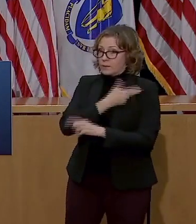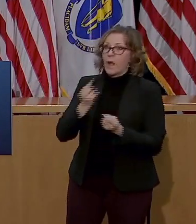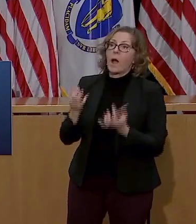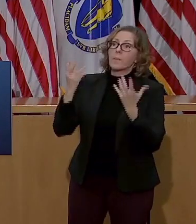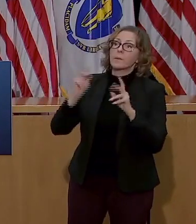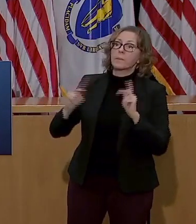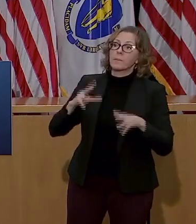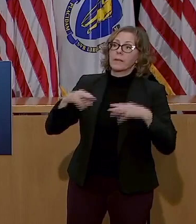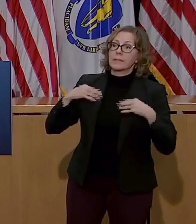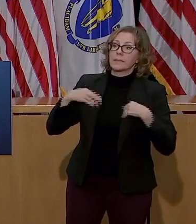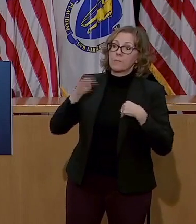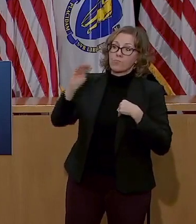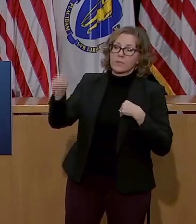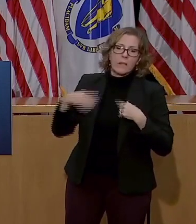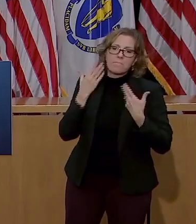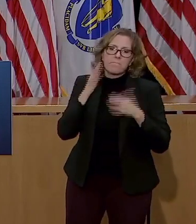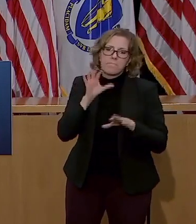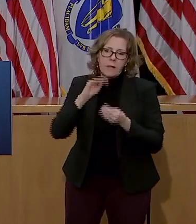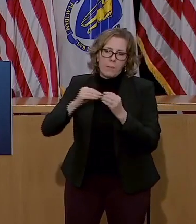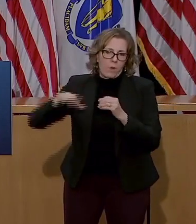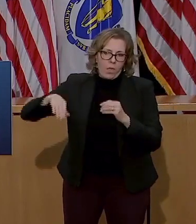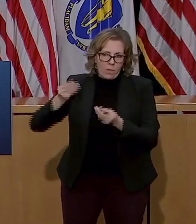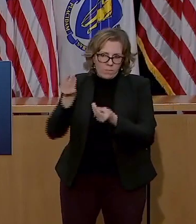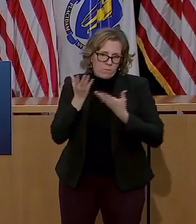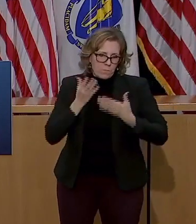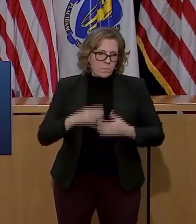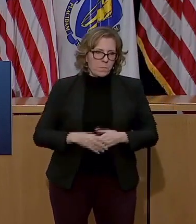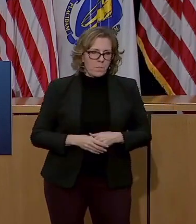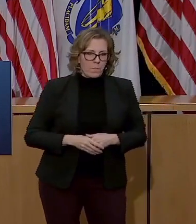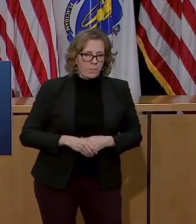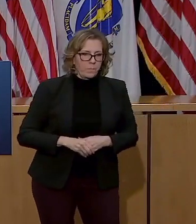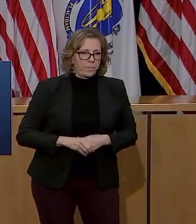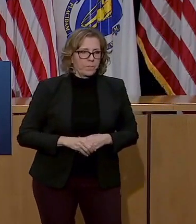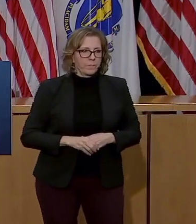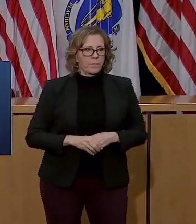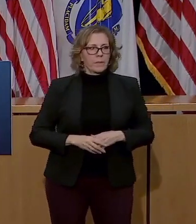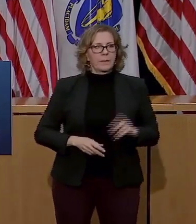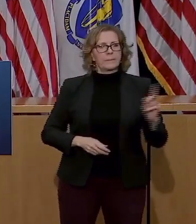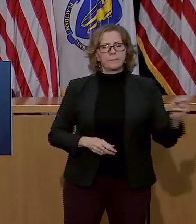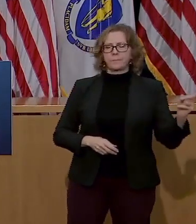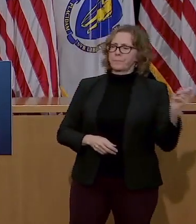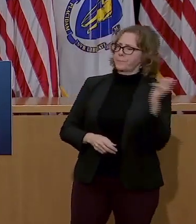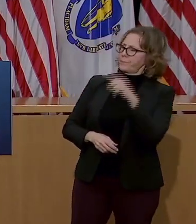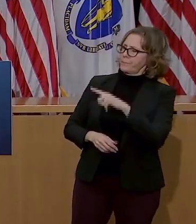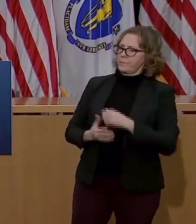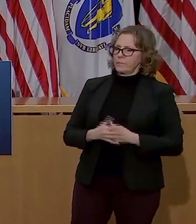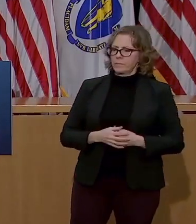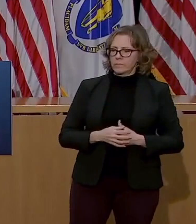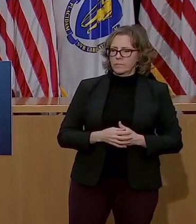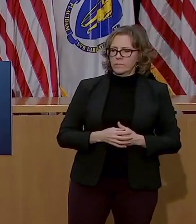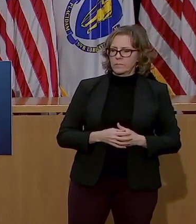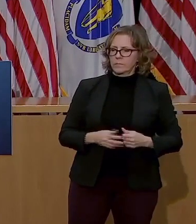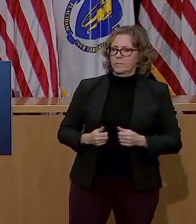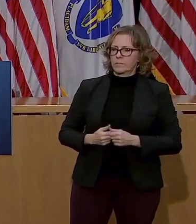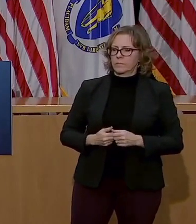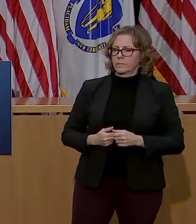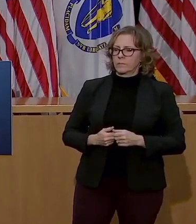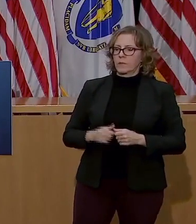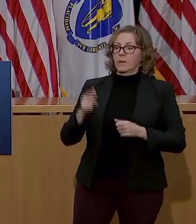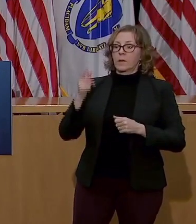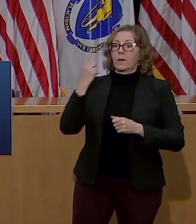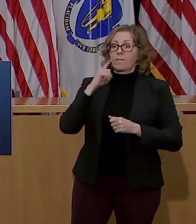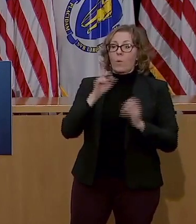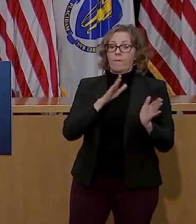clearly need to keep working with people. Can you clarify, will the state wait until everybody 75 and above